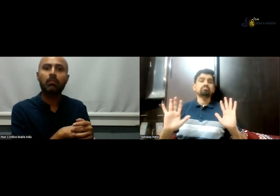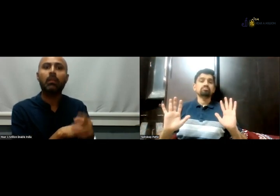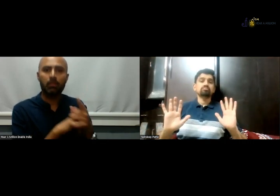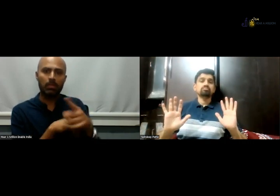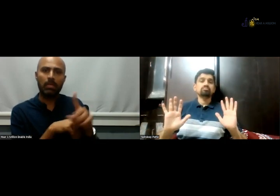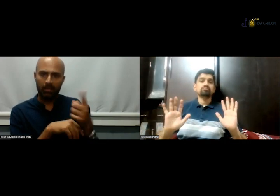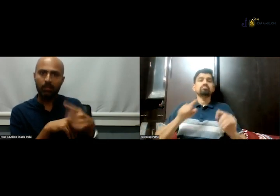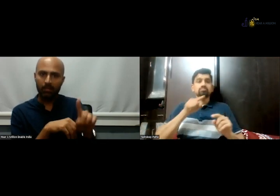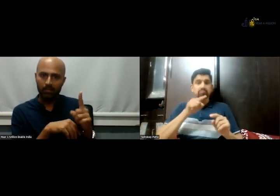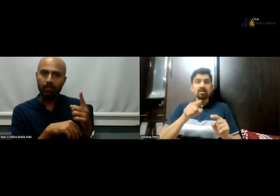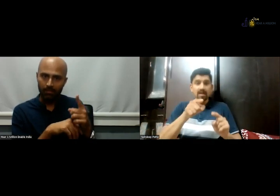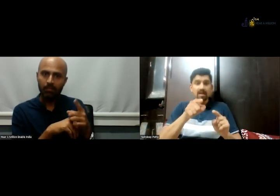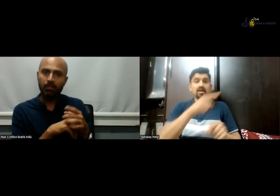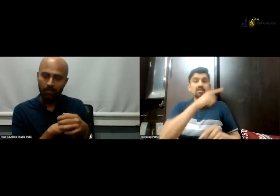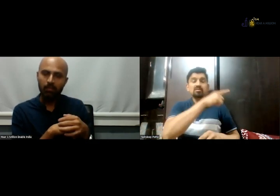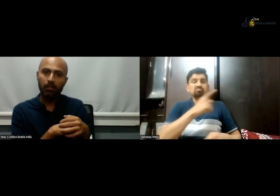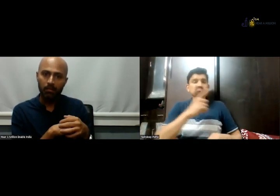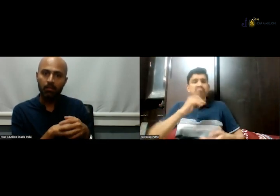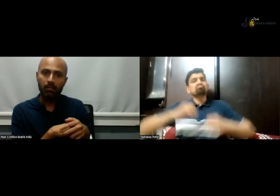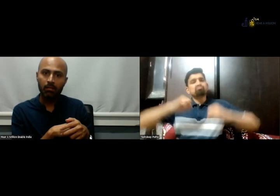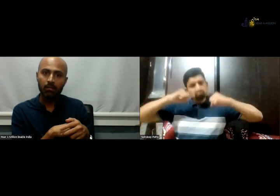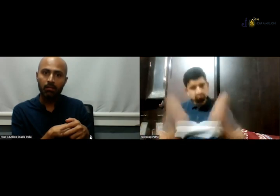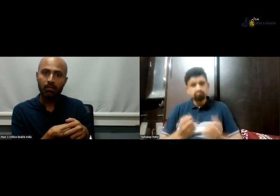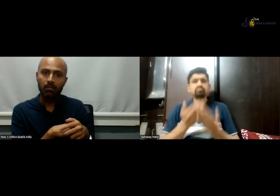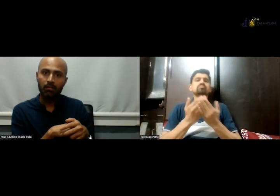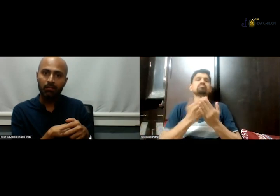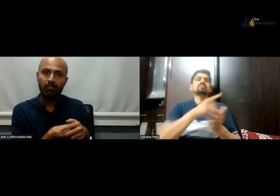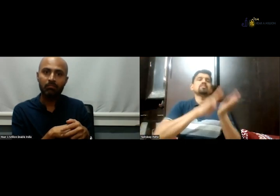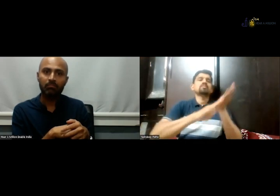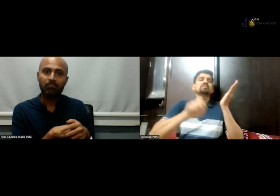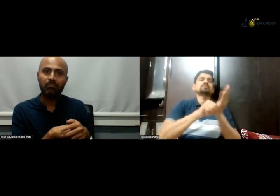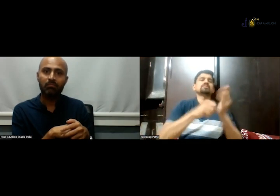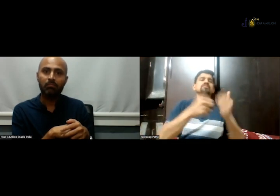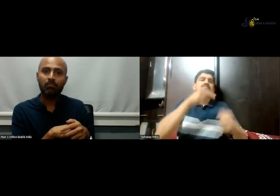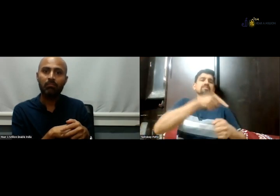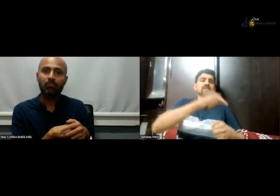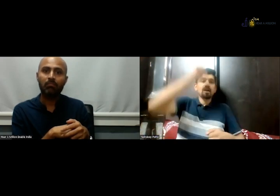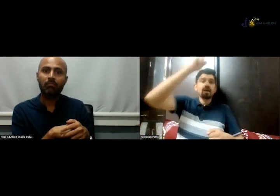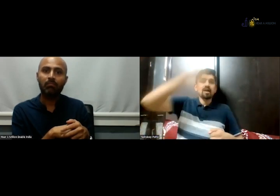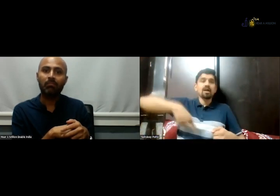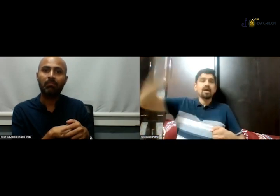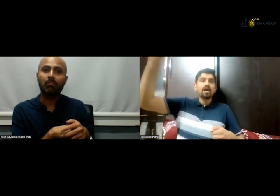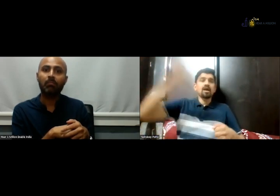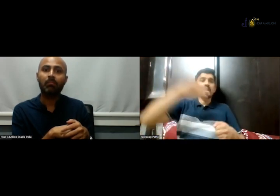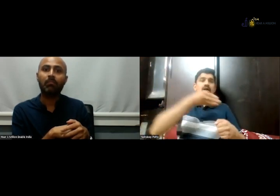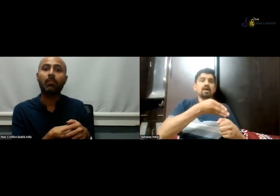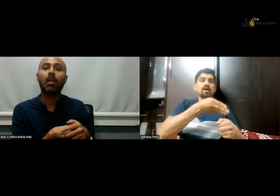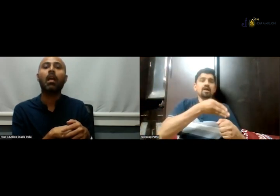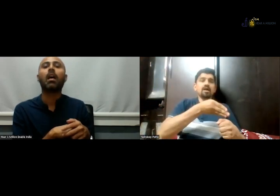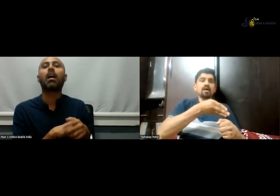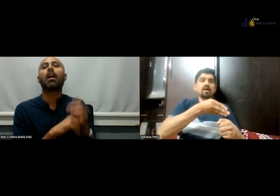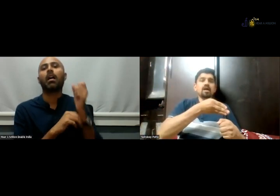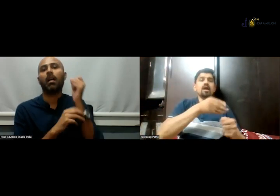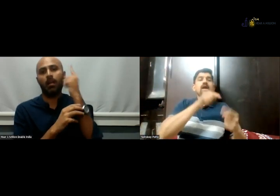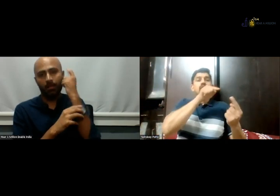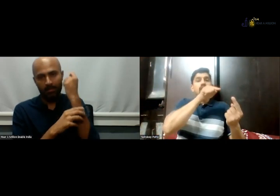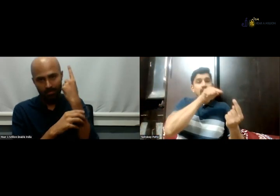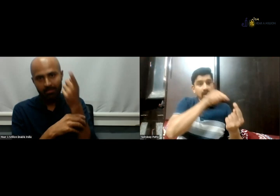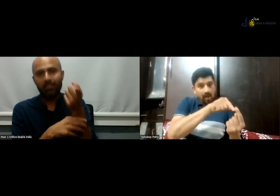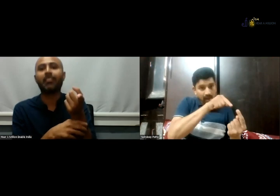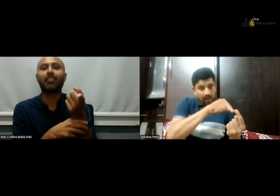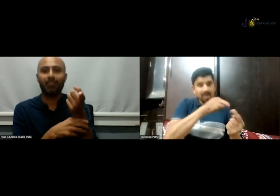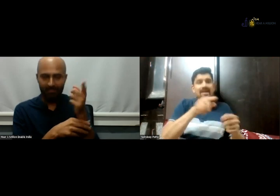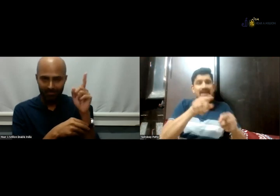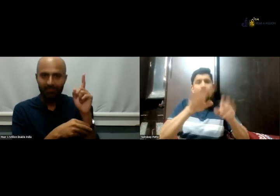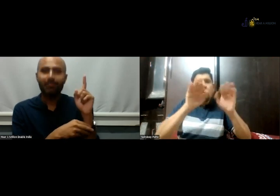license, she had to go for Delhi one. So she said, no, I will study more and I will apply